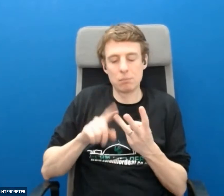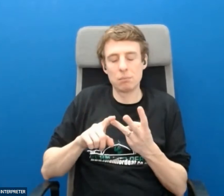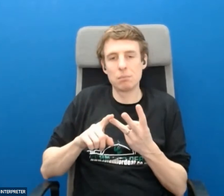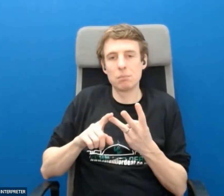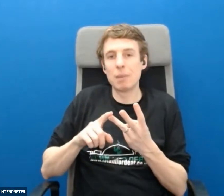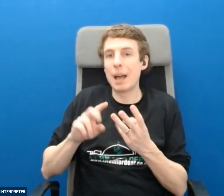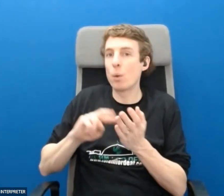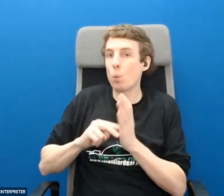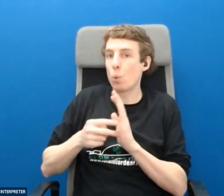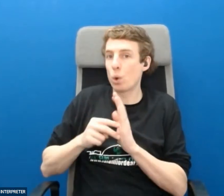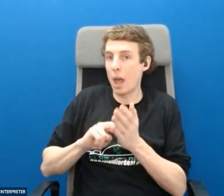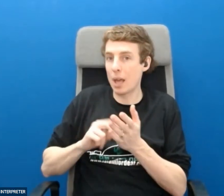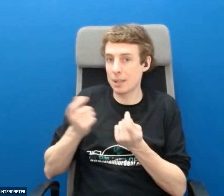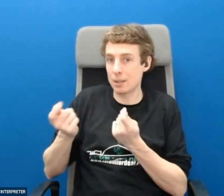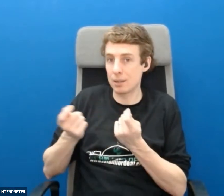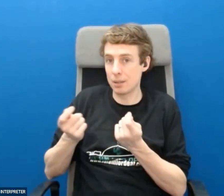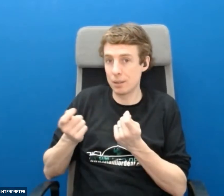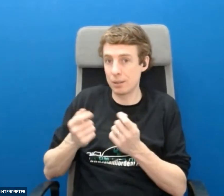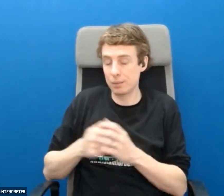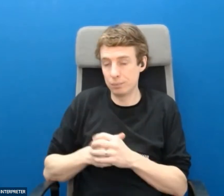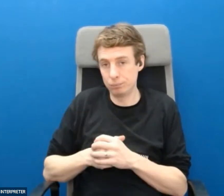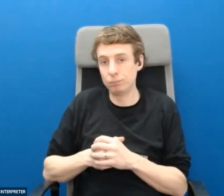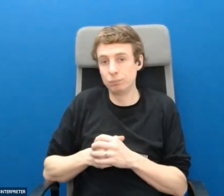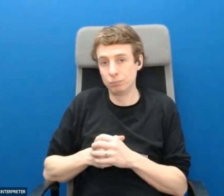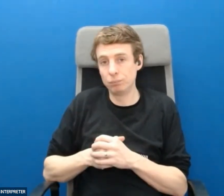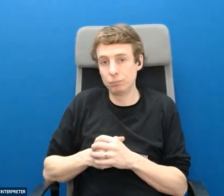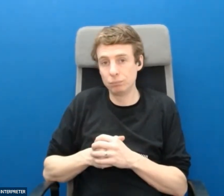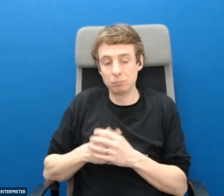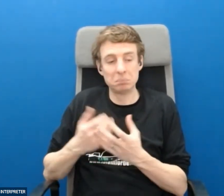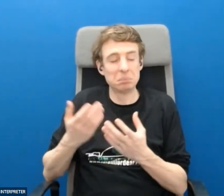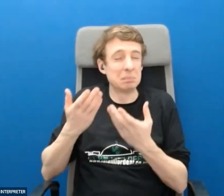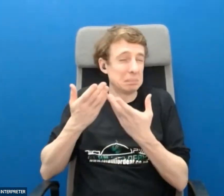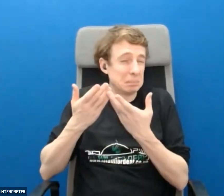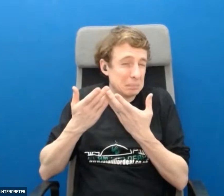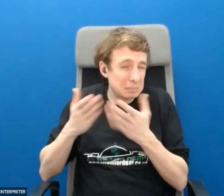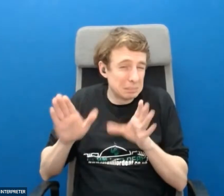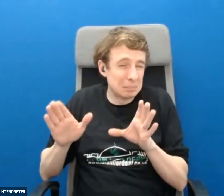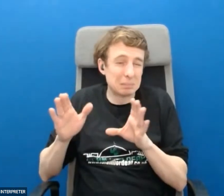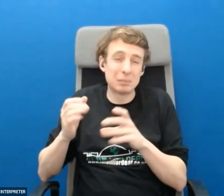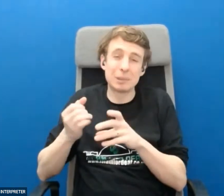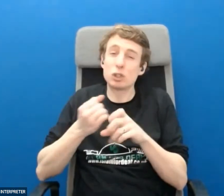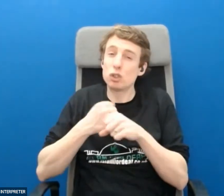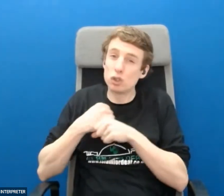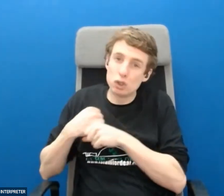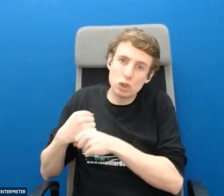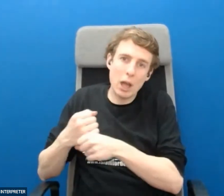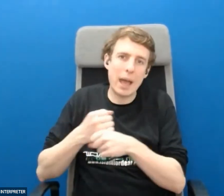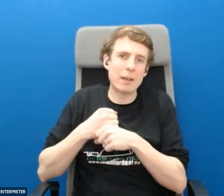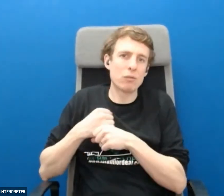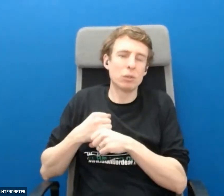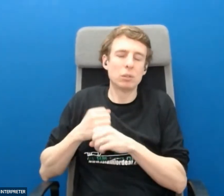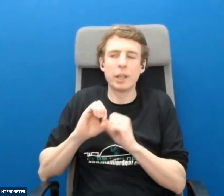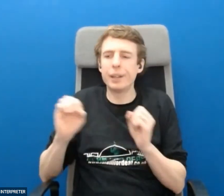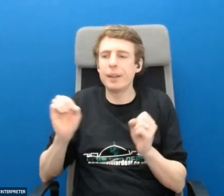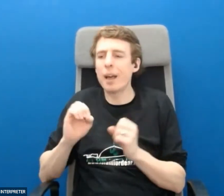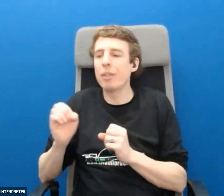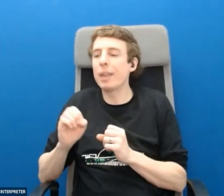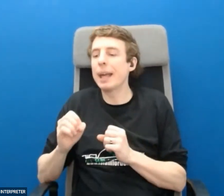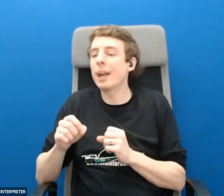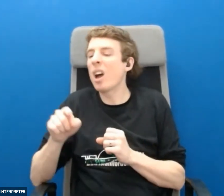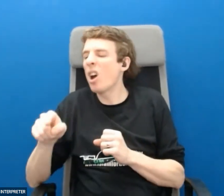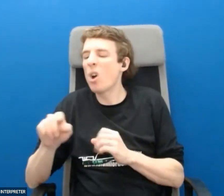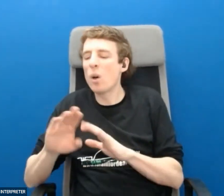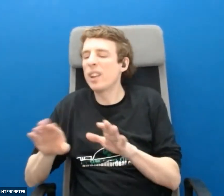general, and this is unrestricted, and there is nothing that is that falls out of these